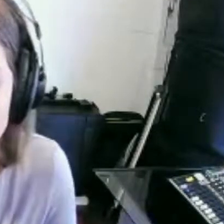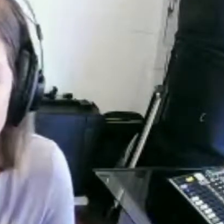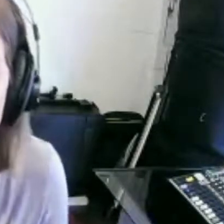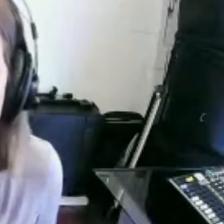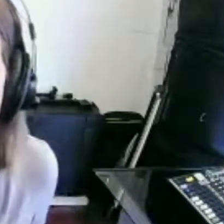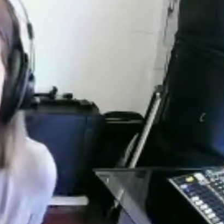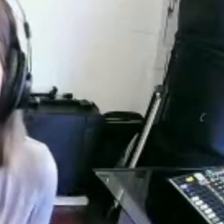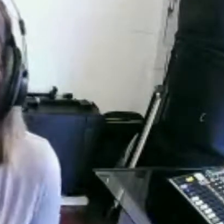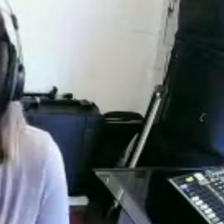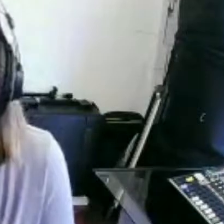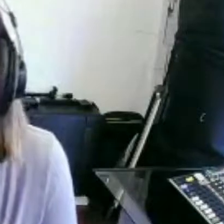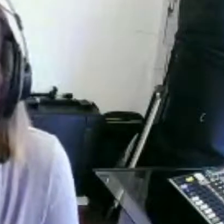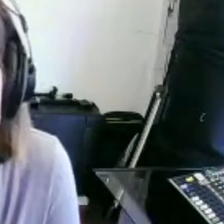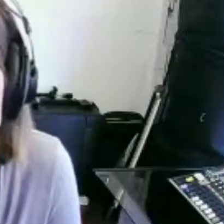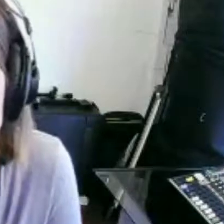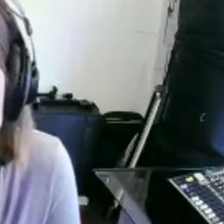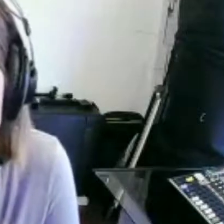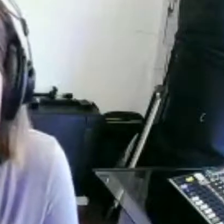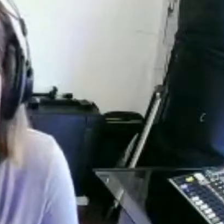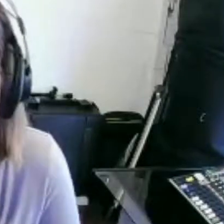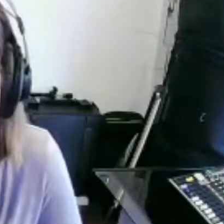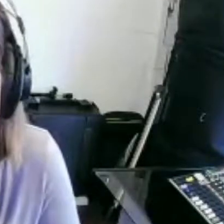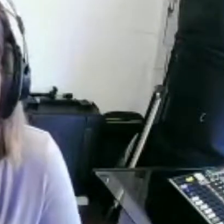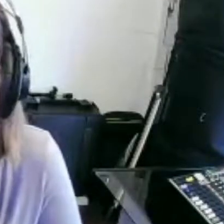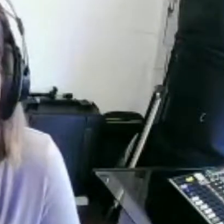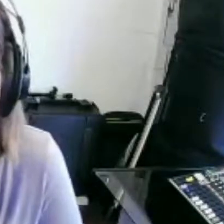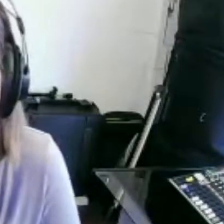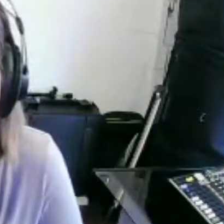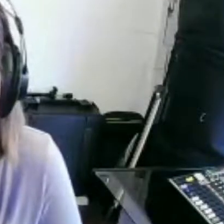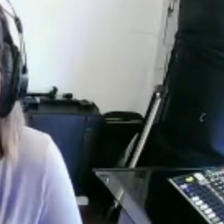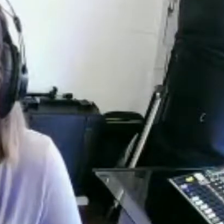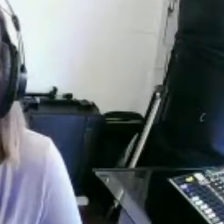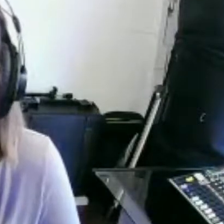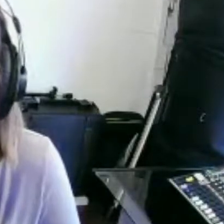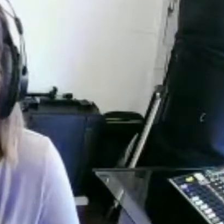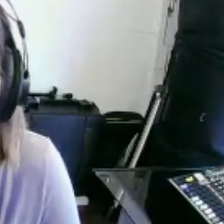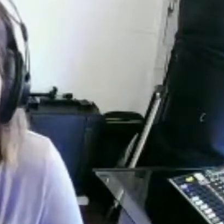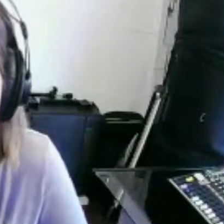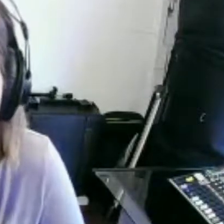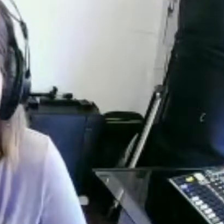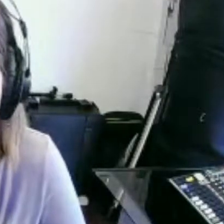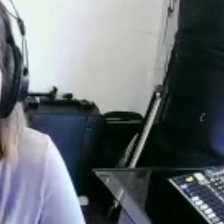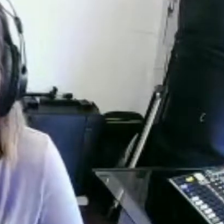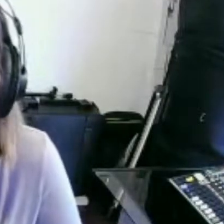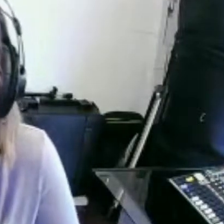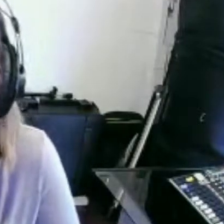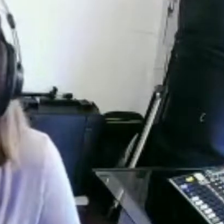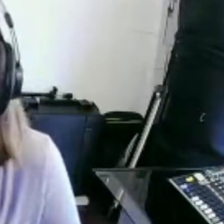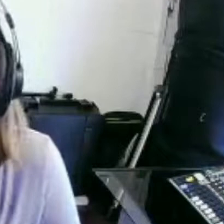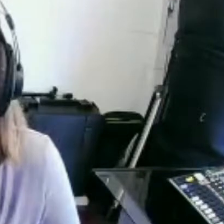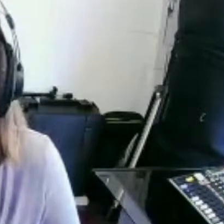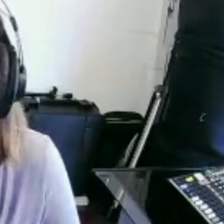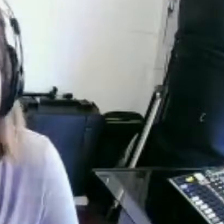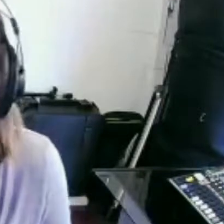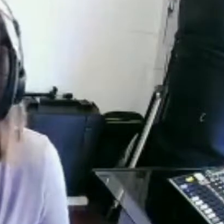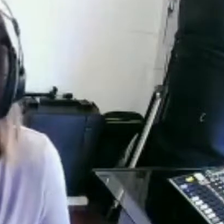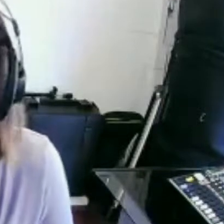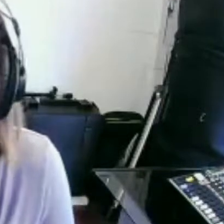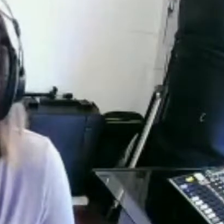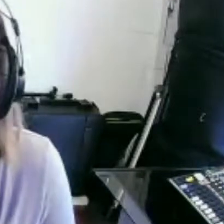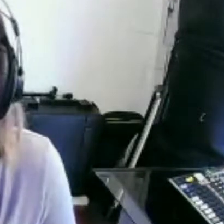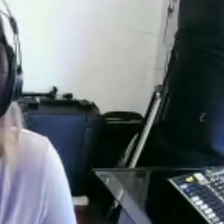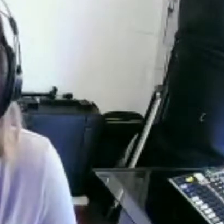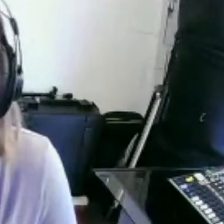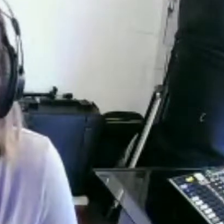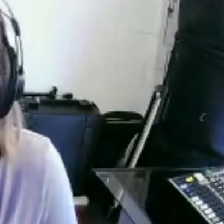She just is. So Tanya Creed is a registered sign language interpreter with 24 years interpreting experience in a